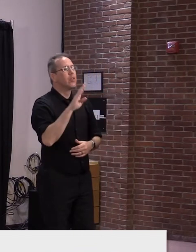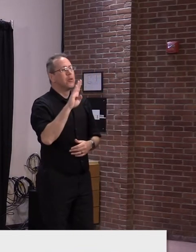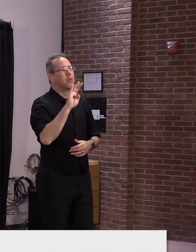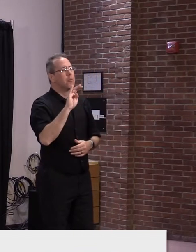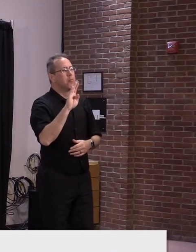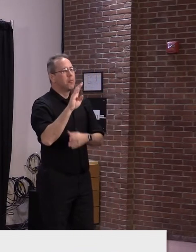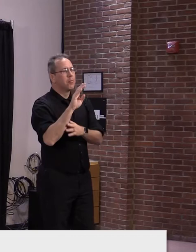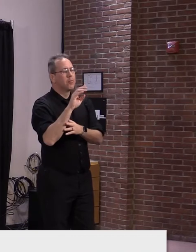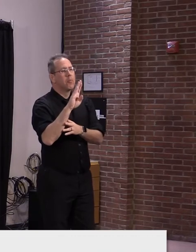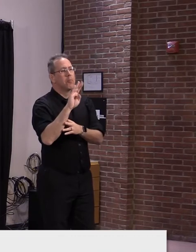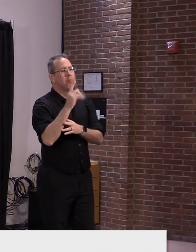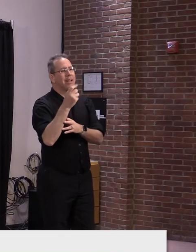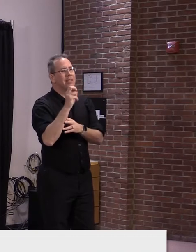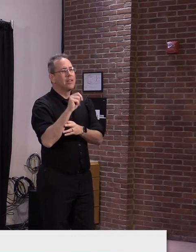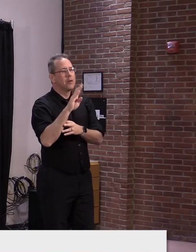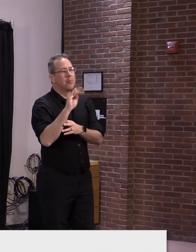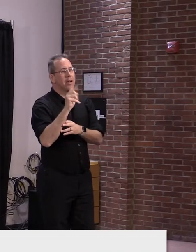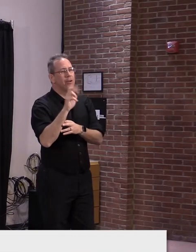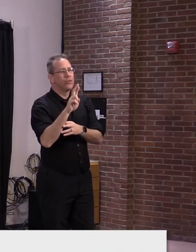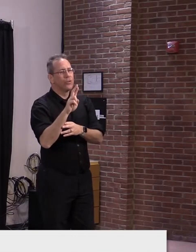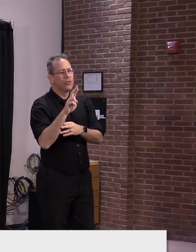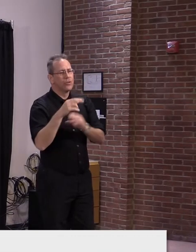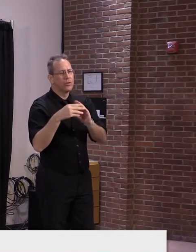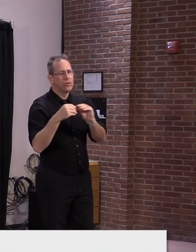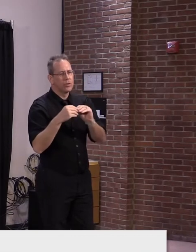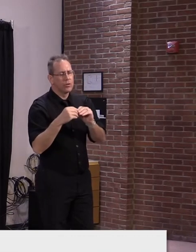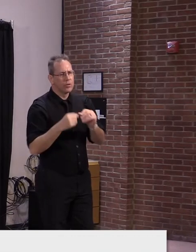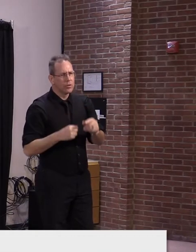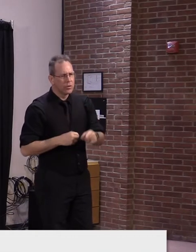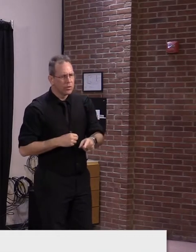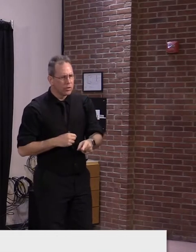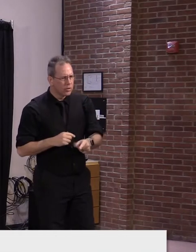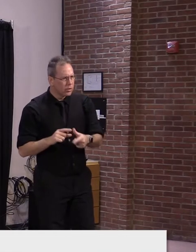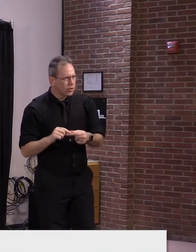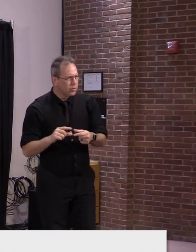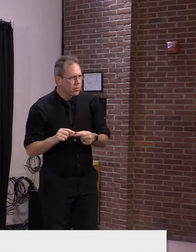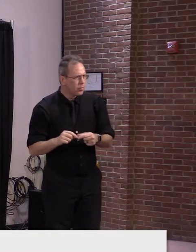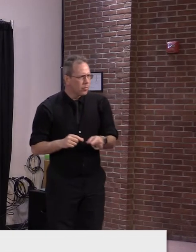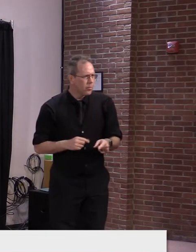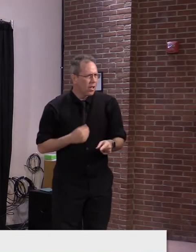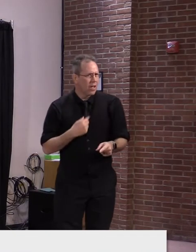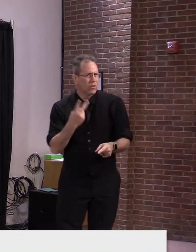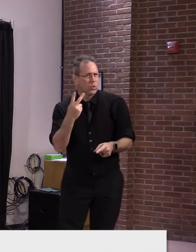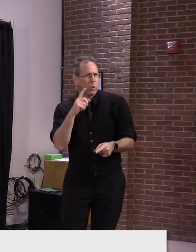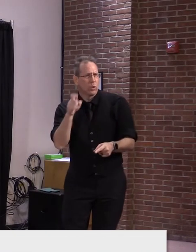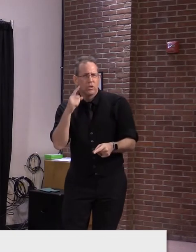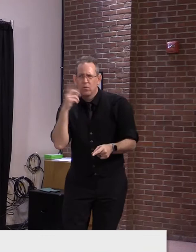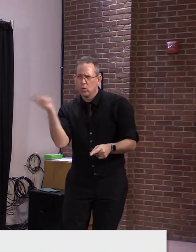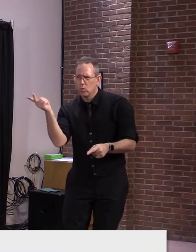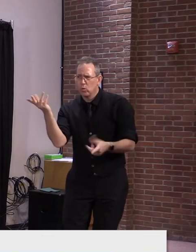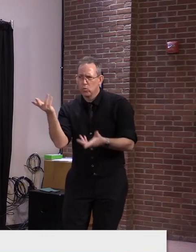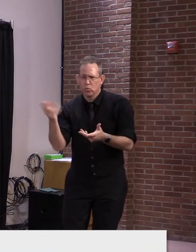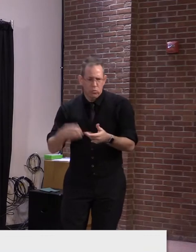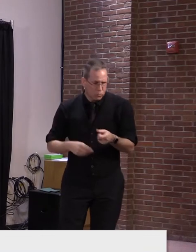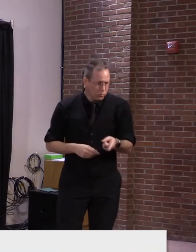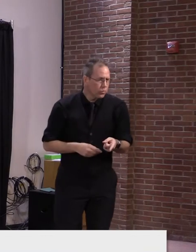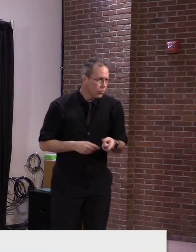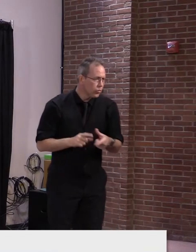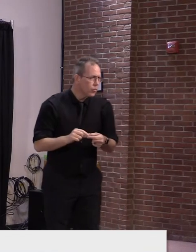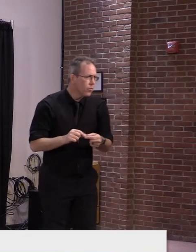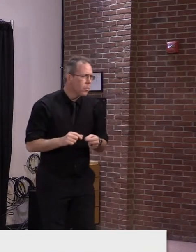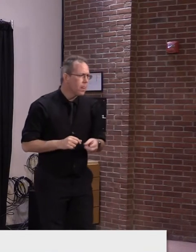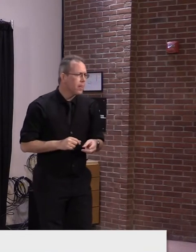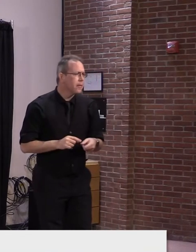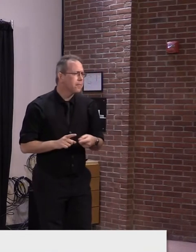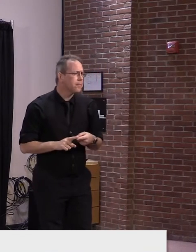Thank you, and good afternoon, Governor. This might be a question for you or for Dr. Levine or for Secretary French. But given